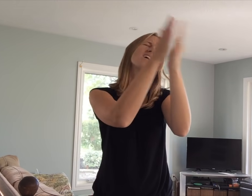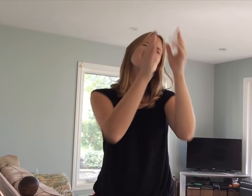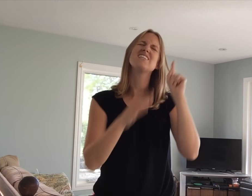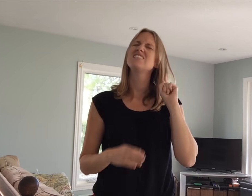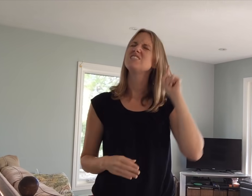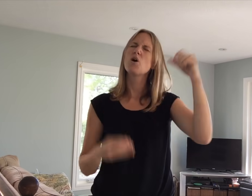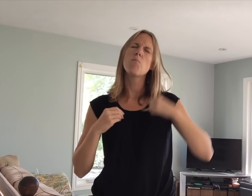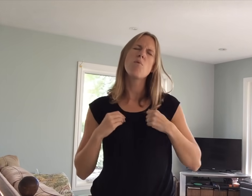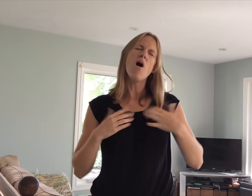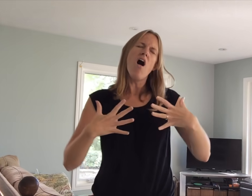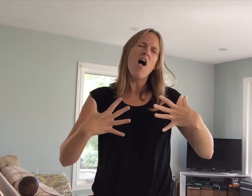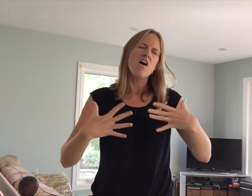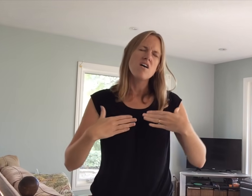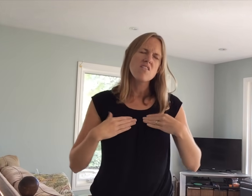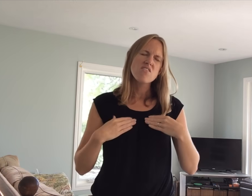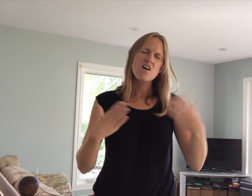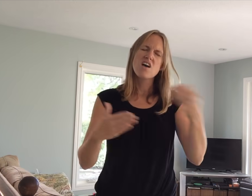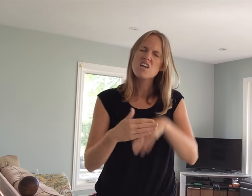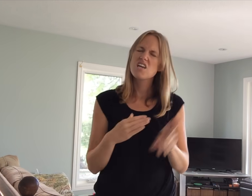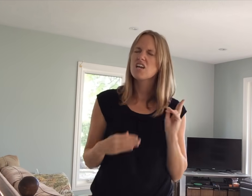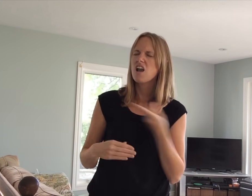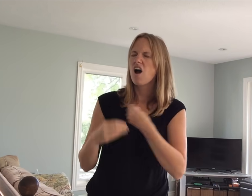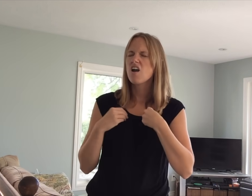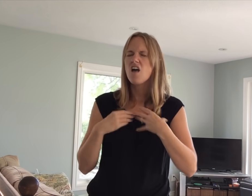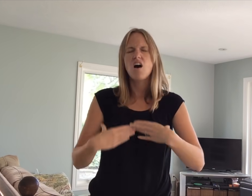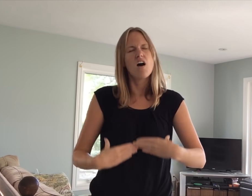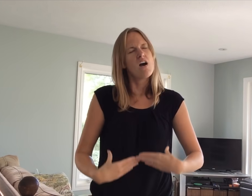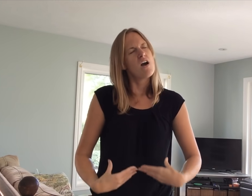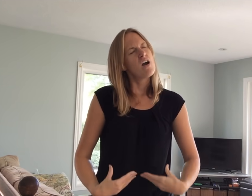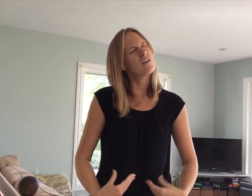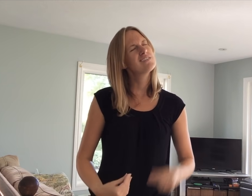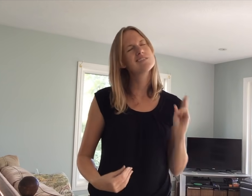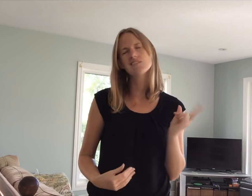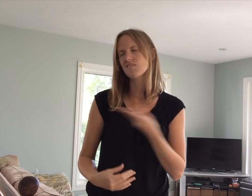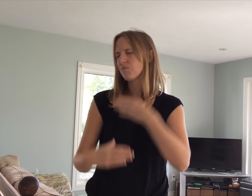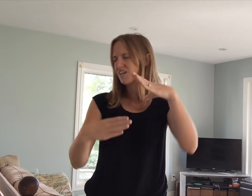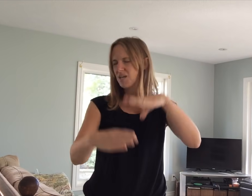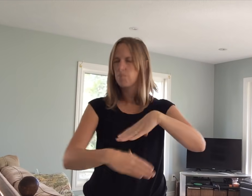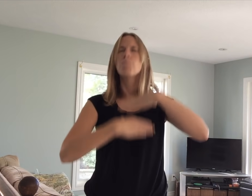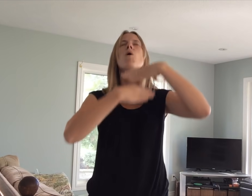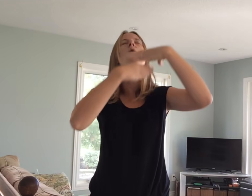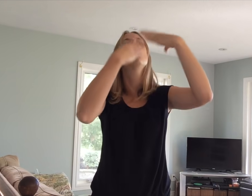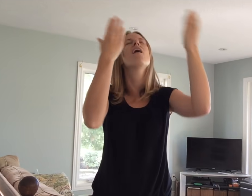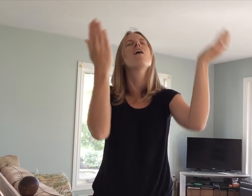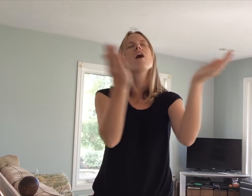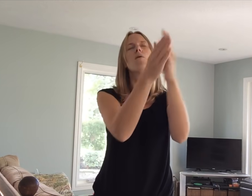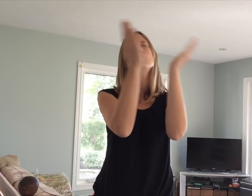praise You're cold in our lungs So we pour out our